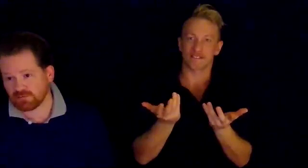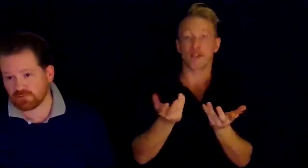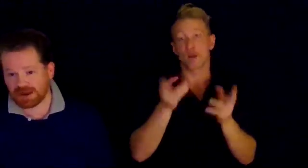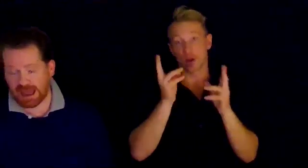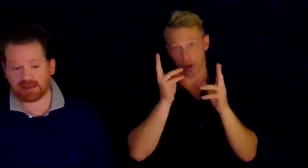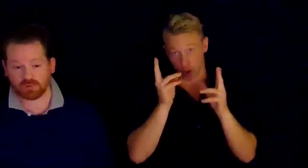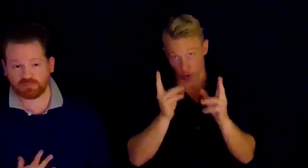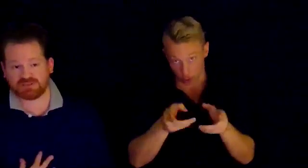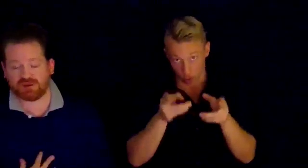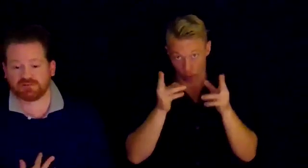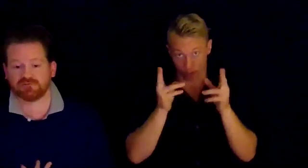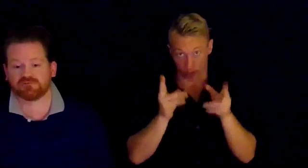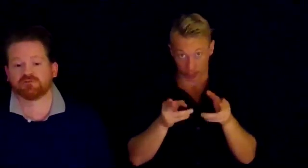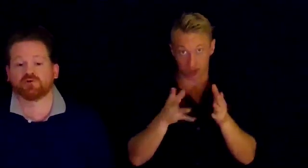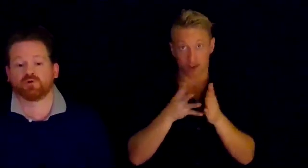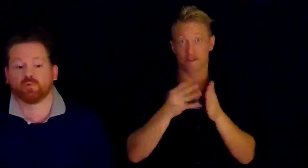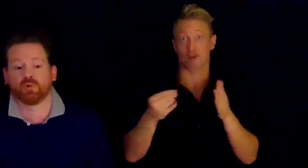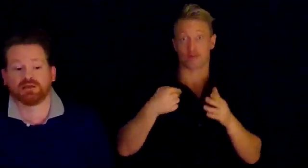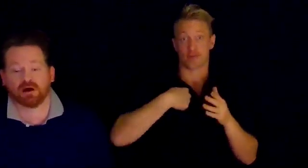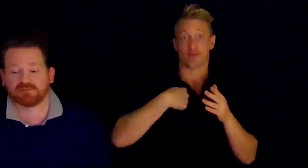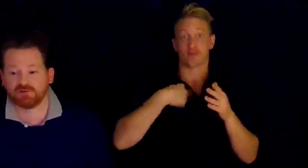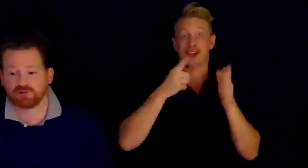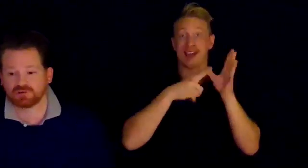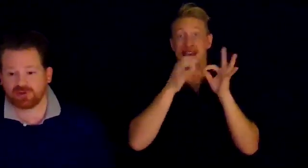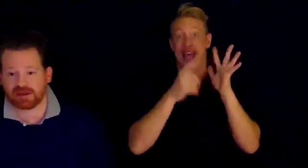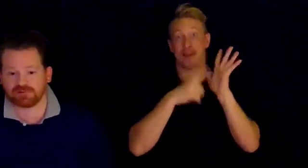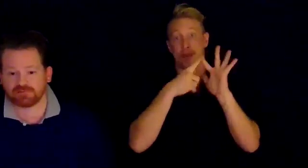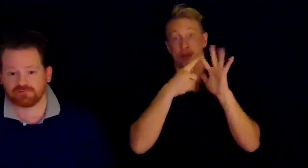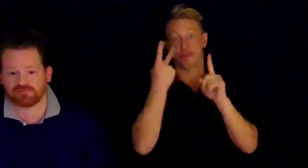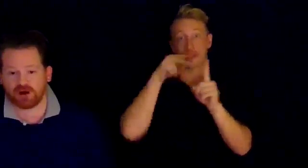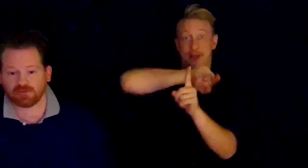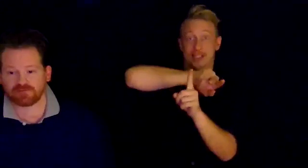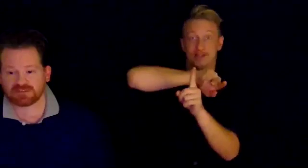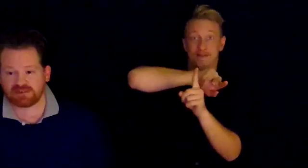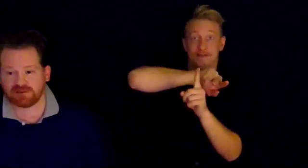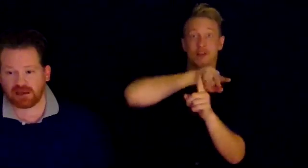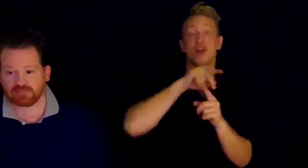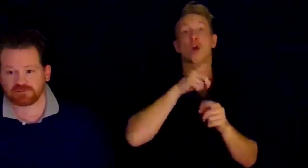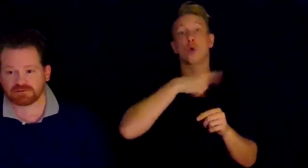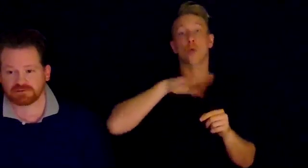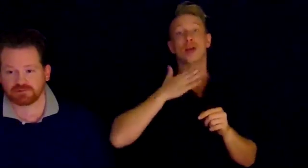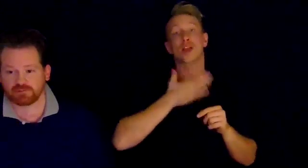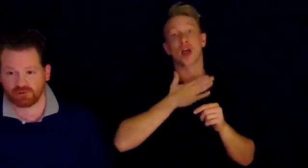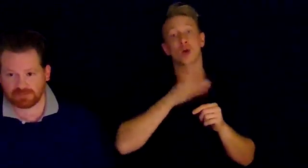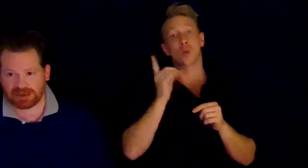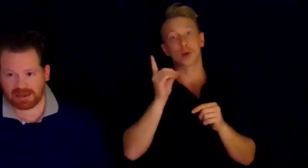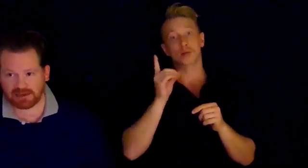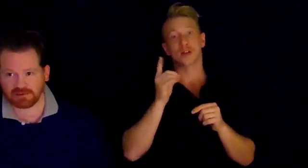Normally, from an ABLE perspective, we like to use around 5 to 7